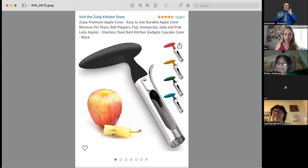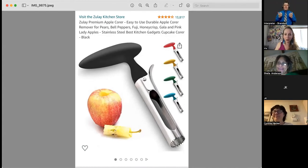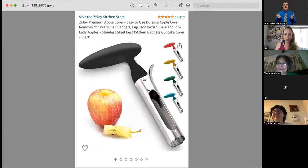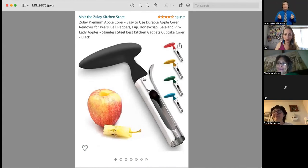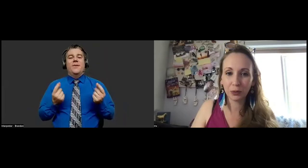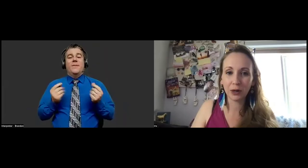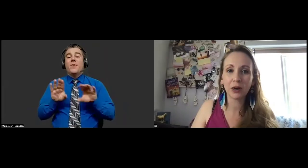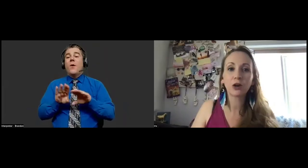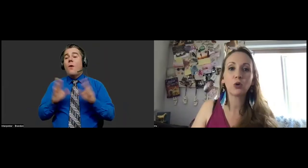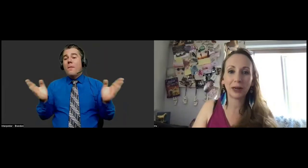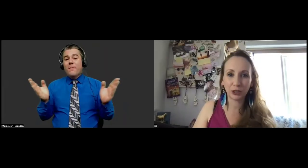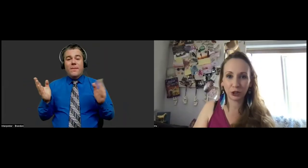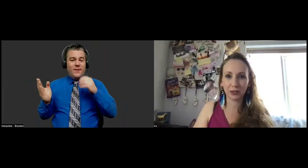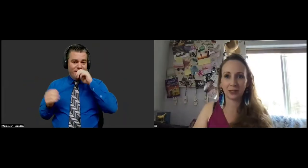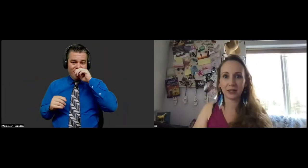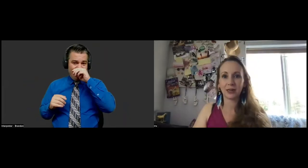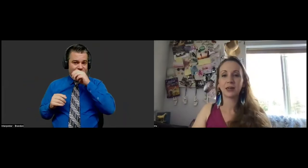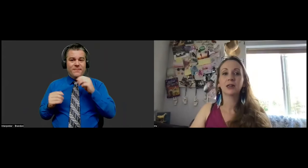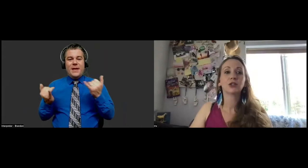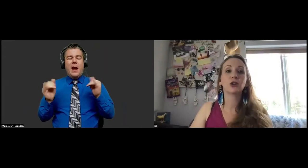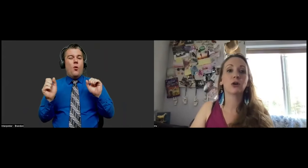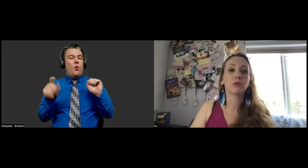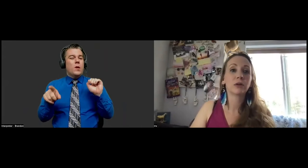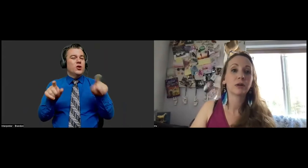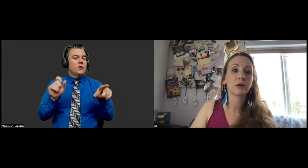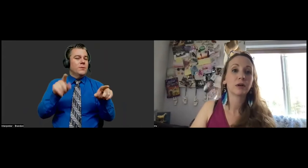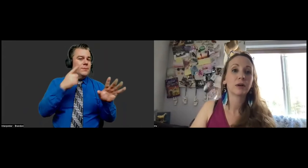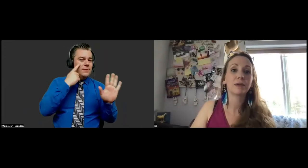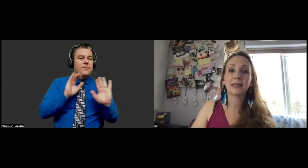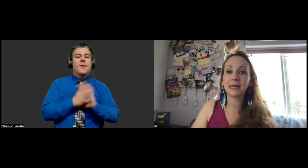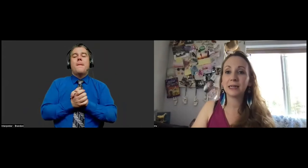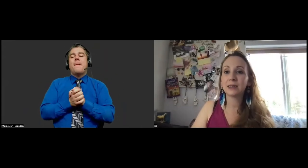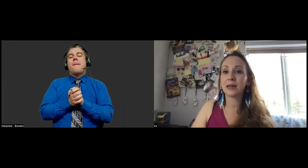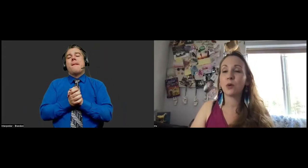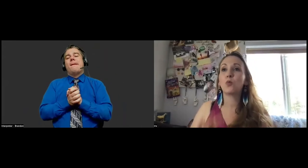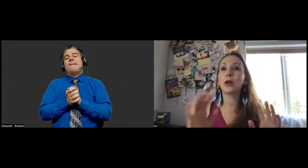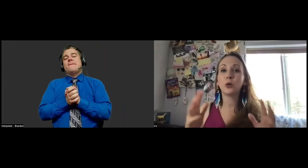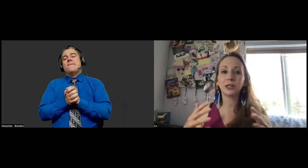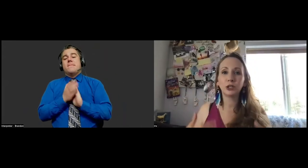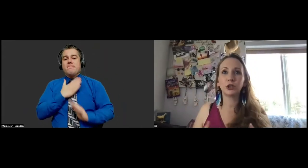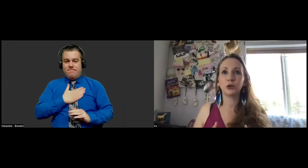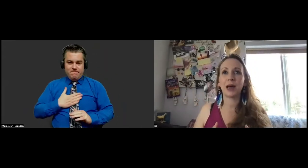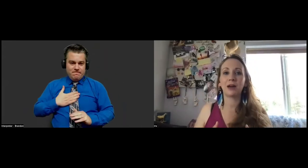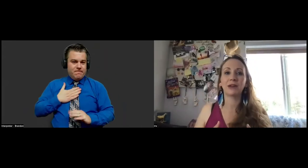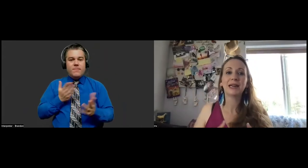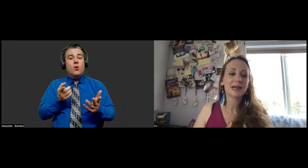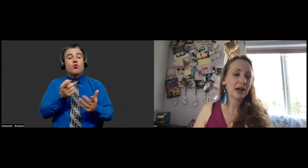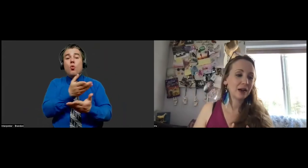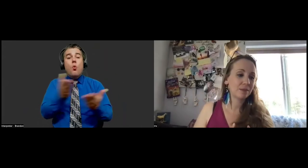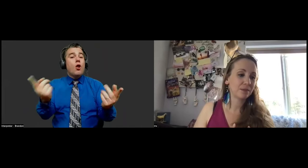it up to questions. So please, what questions do you